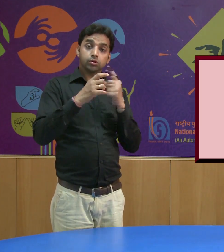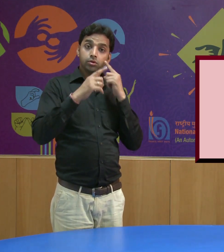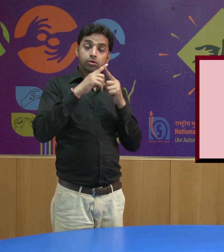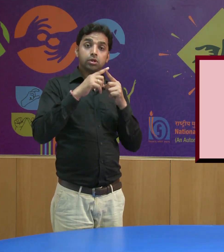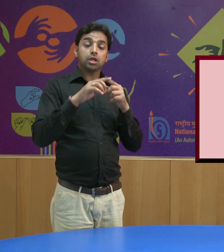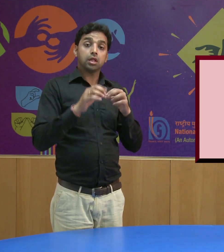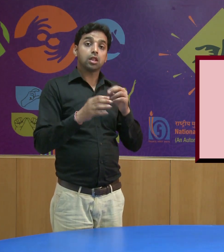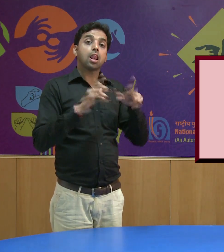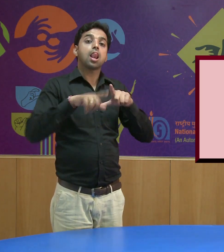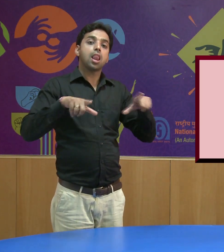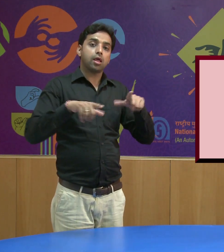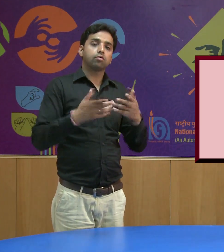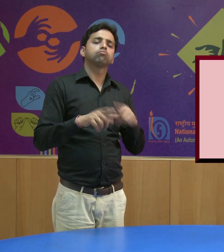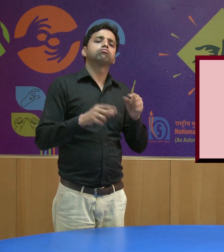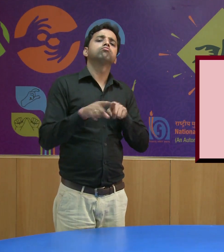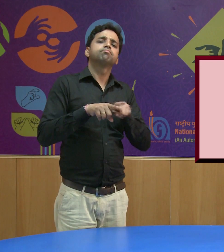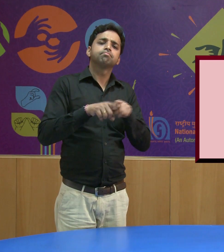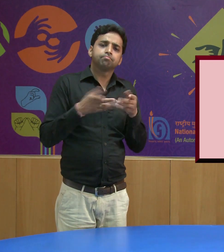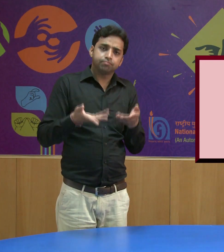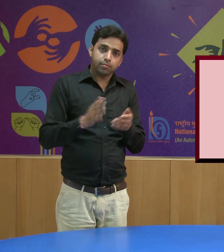For example,